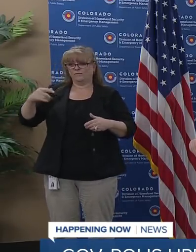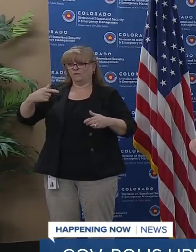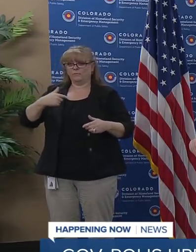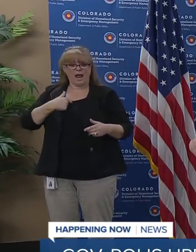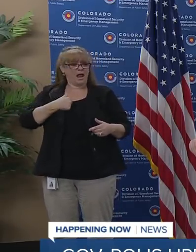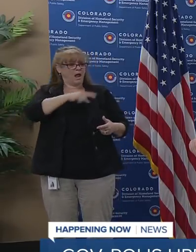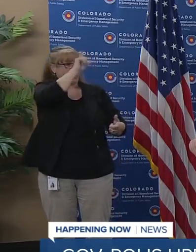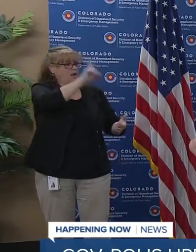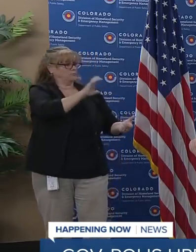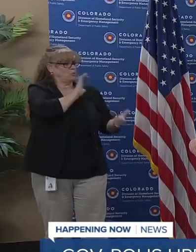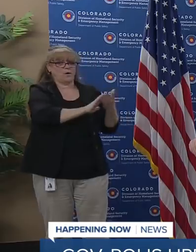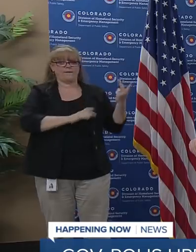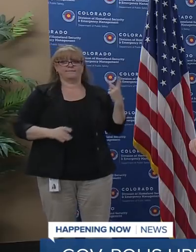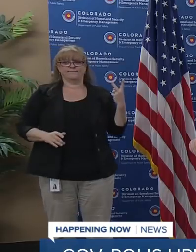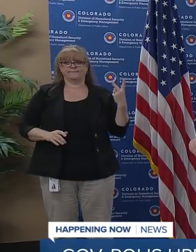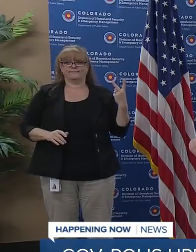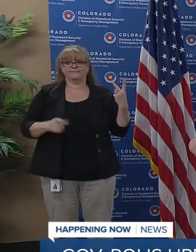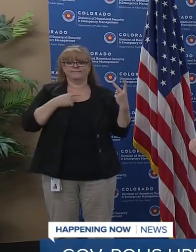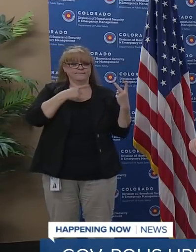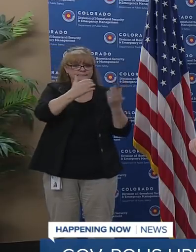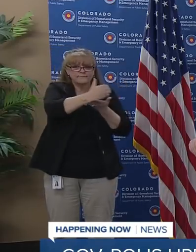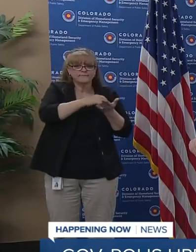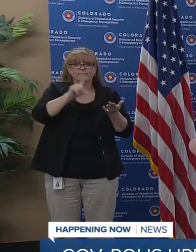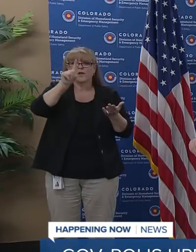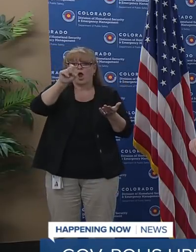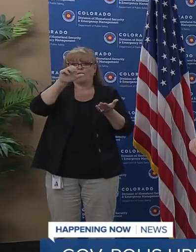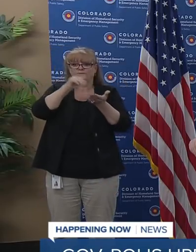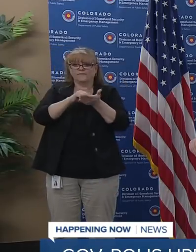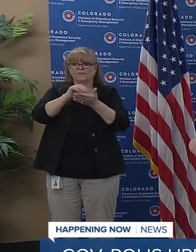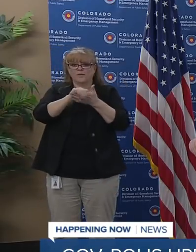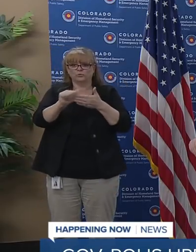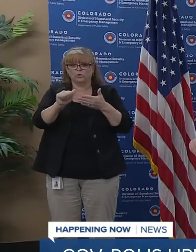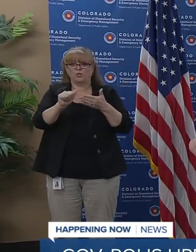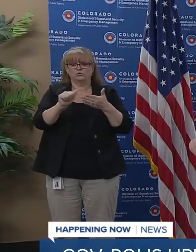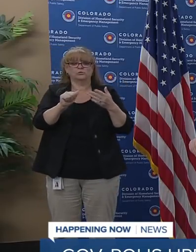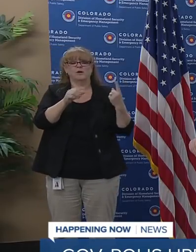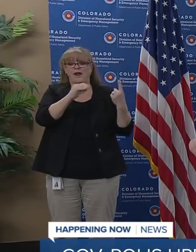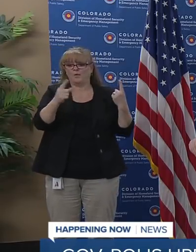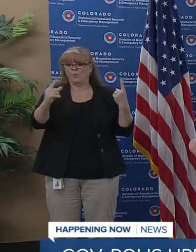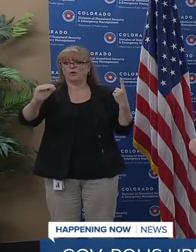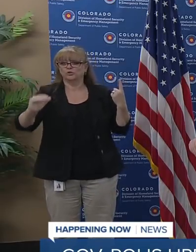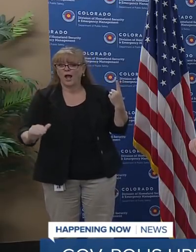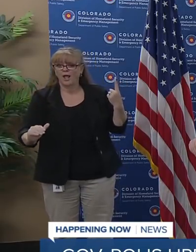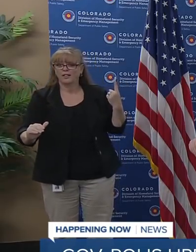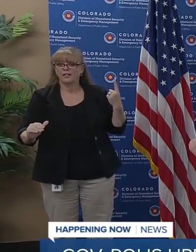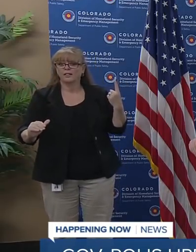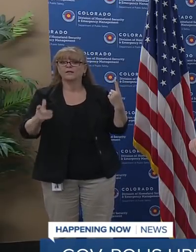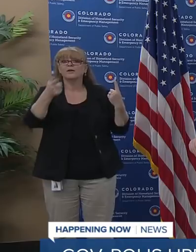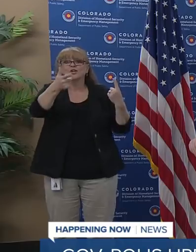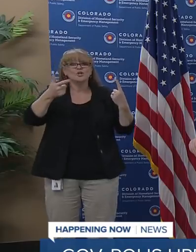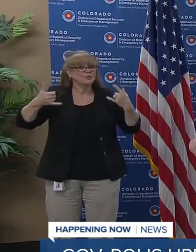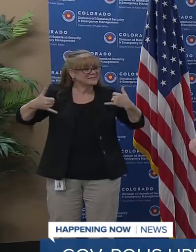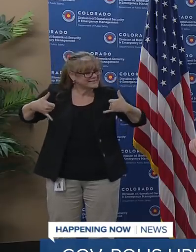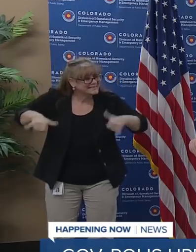$101,000 and I have a kid, you still get the $500 per kid. A family, two wage earners that